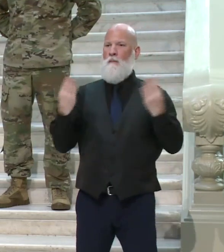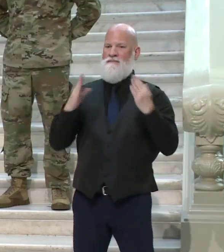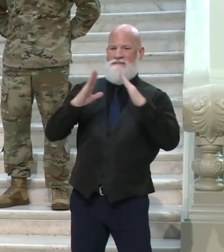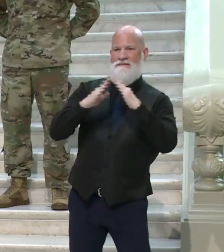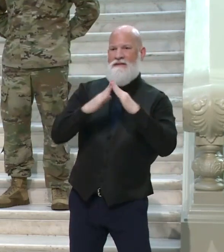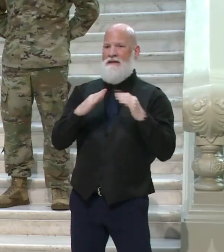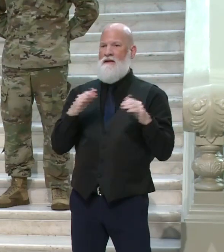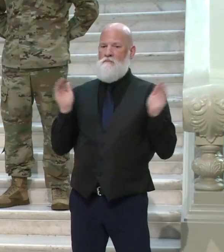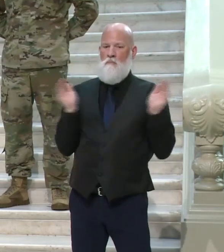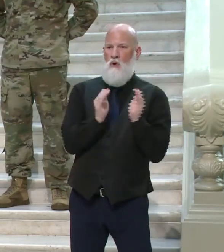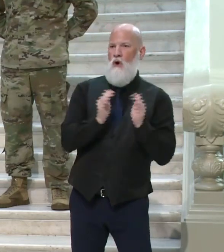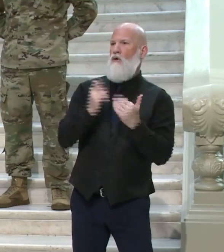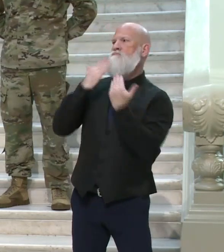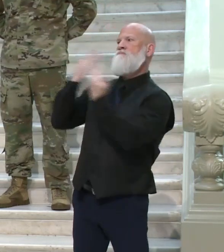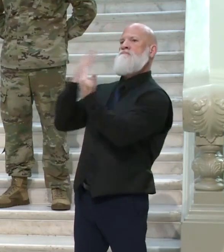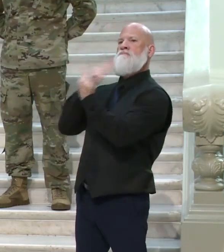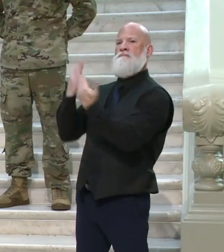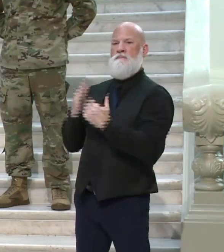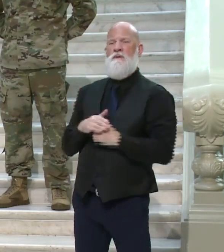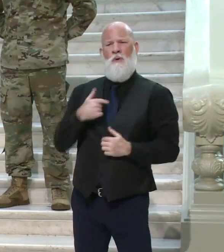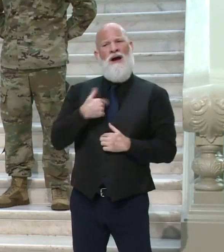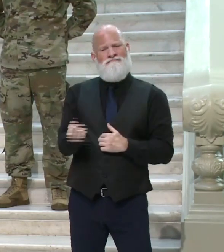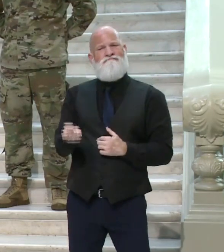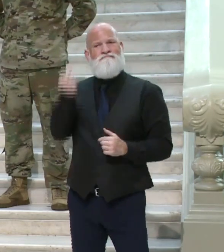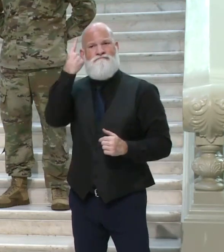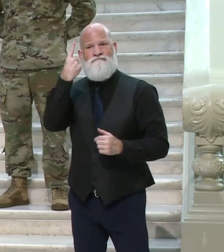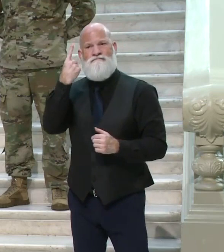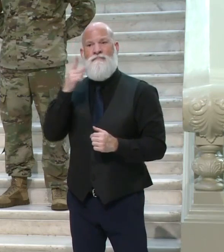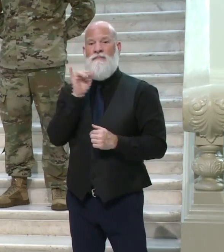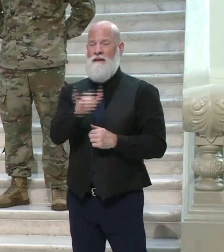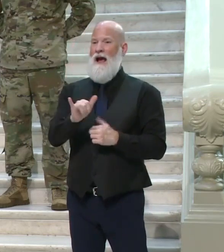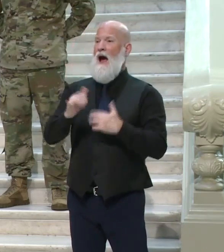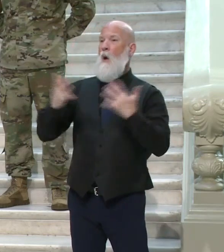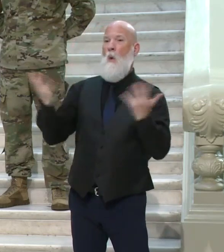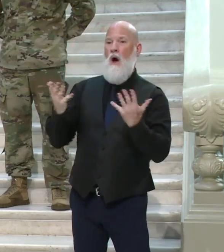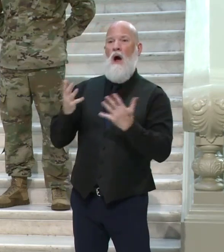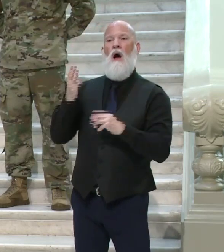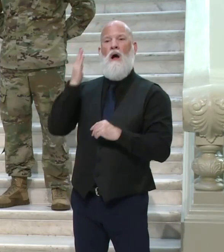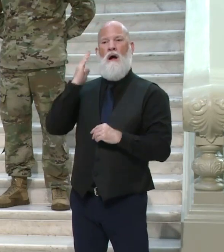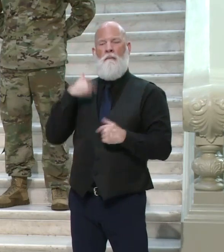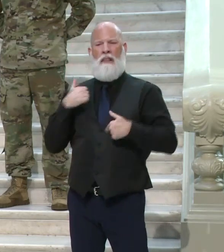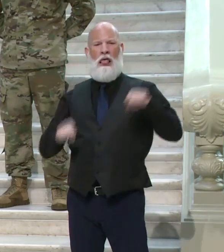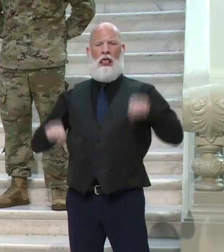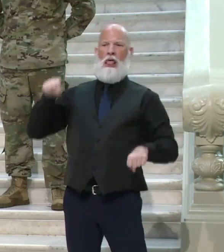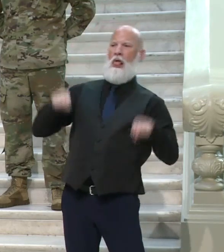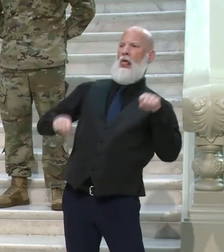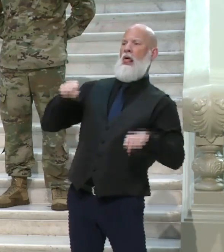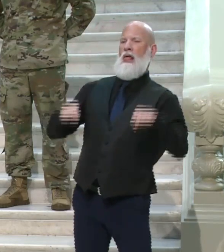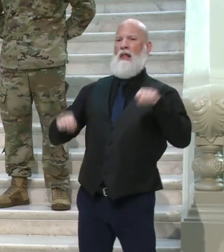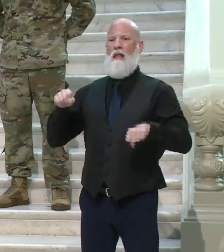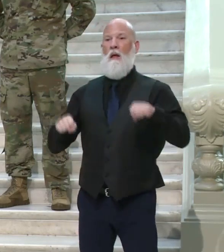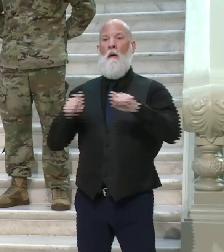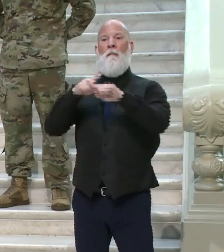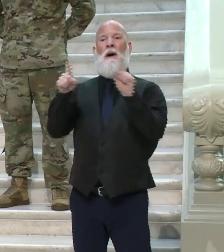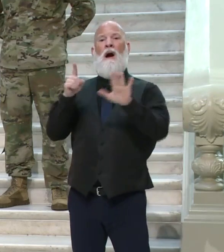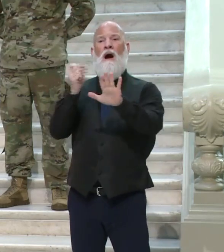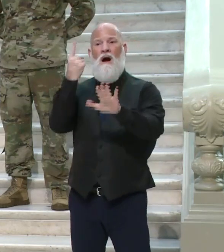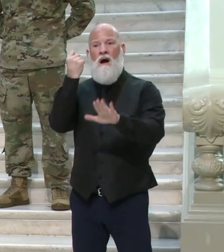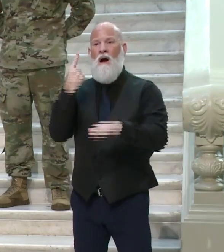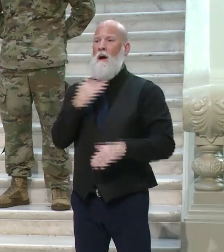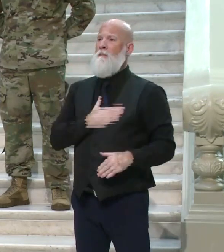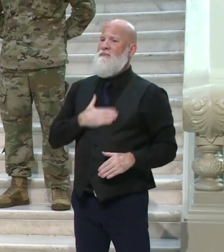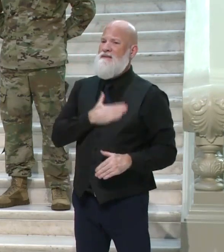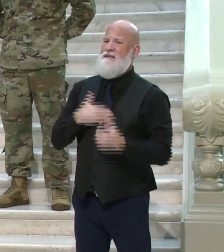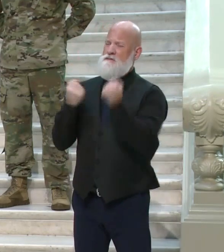patience as well as your faith, but please know that we stand behind you. Over the weekend, I